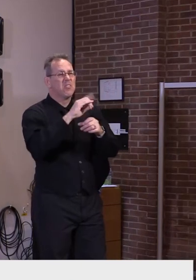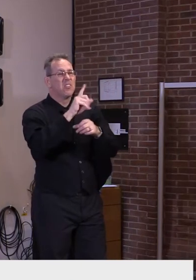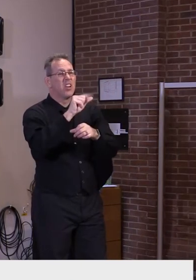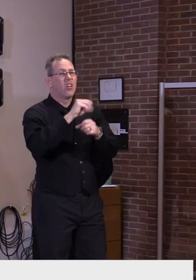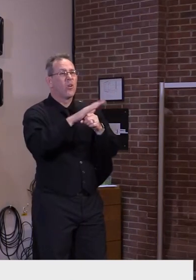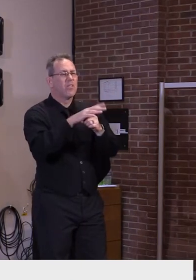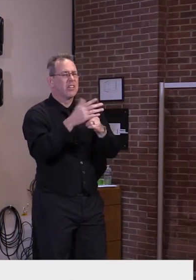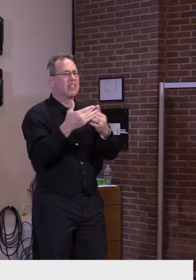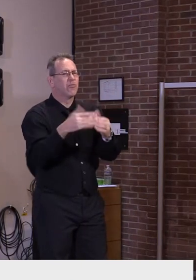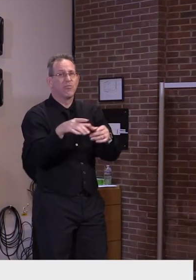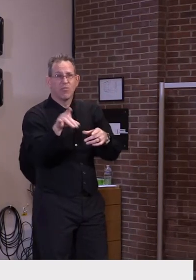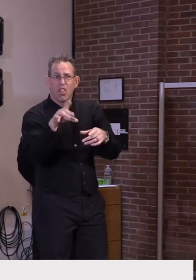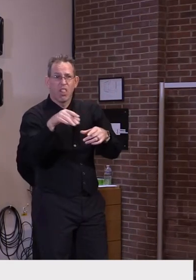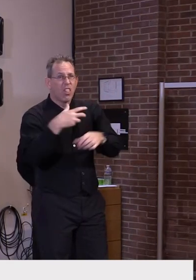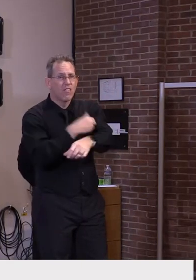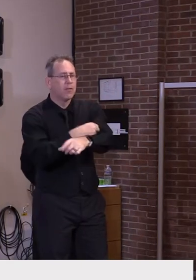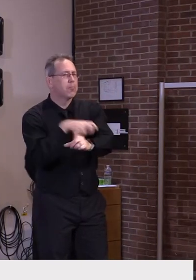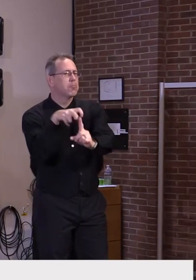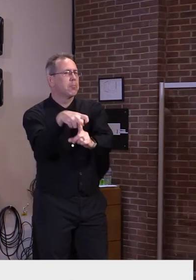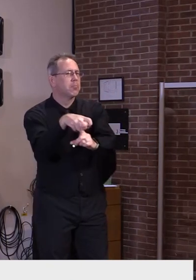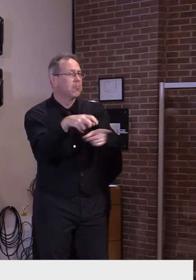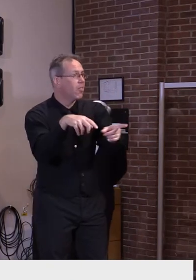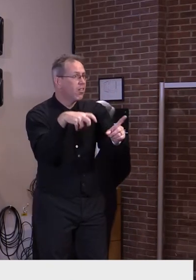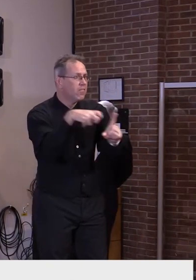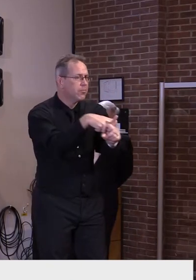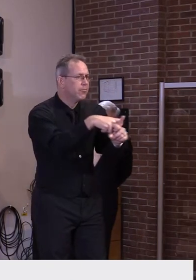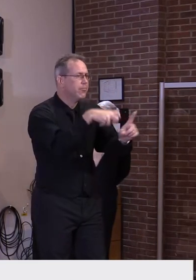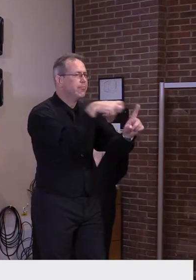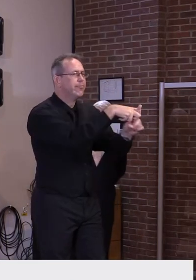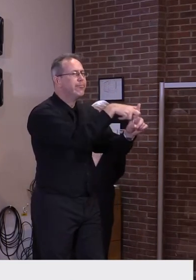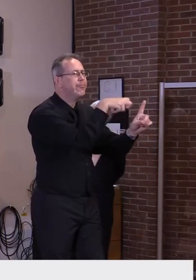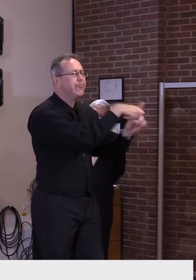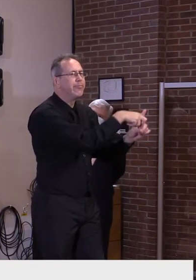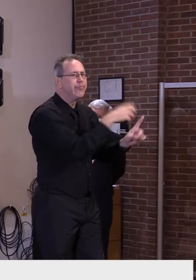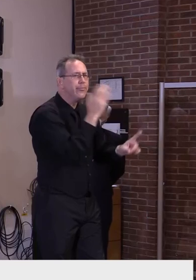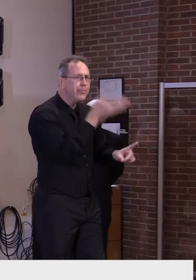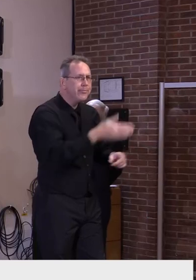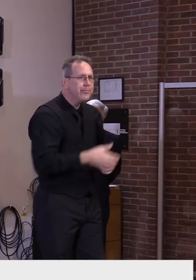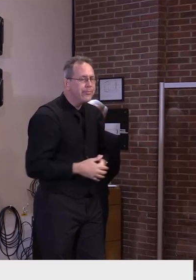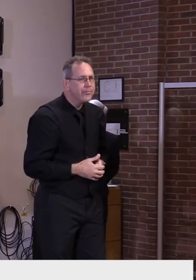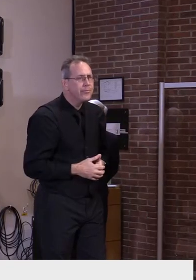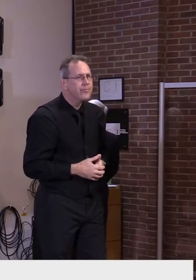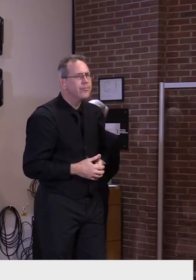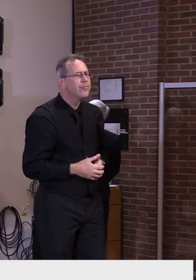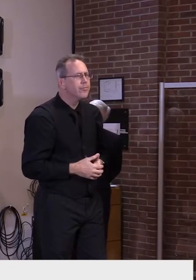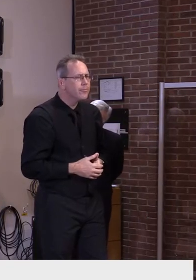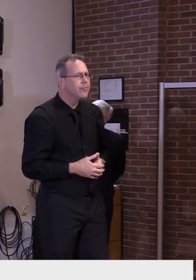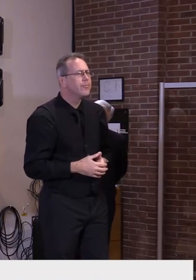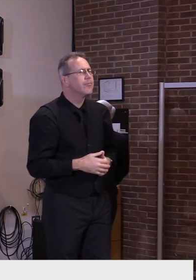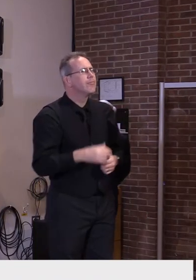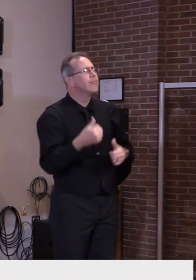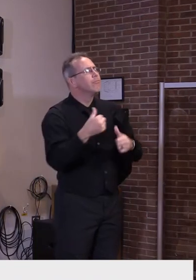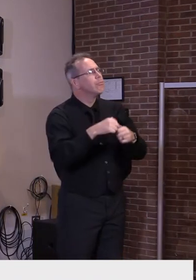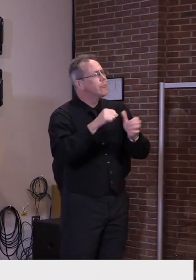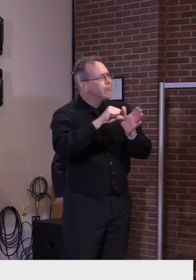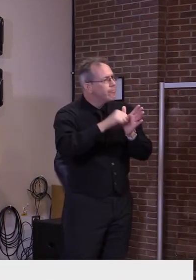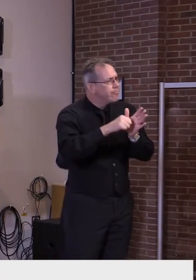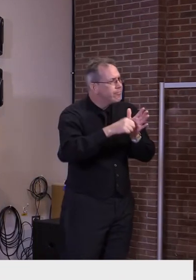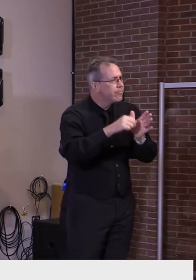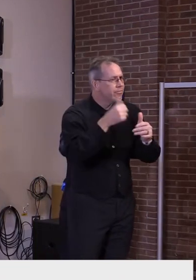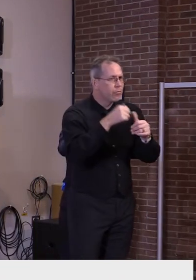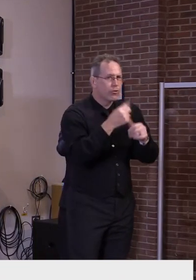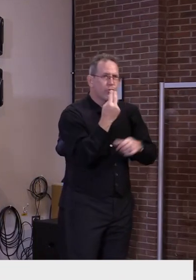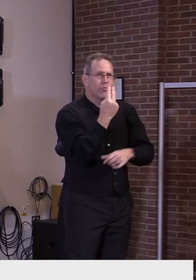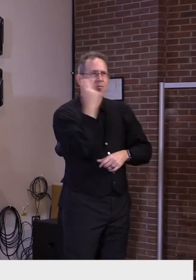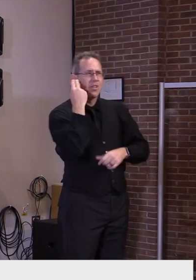you've been asking about. But again, keep in mind, and you can see it right now in the